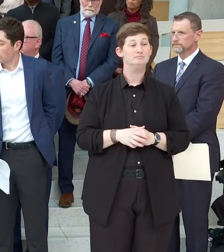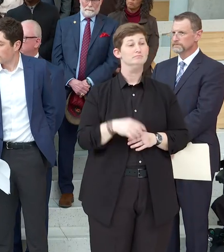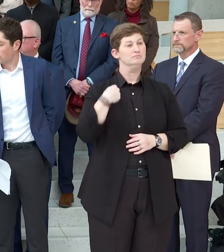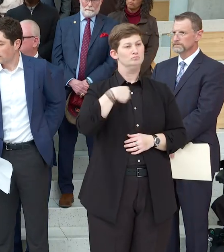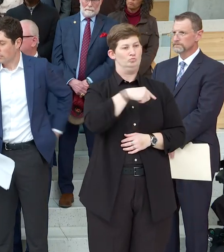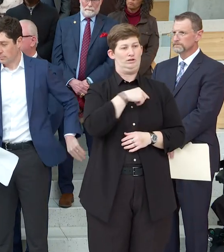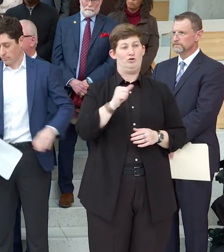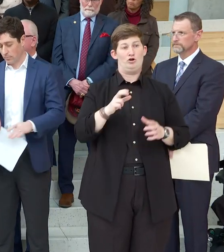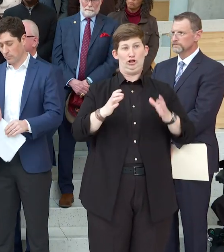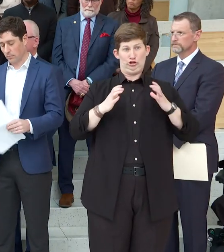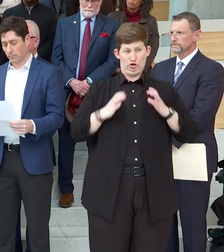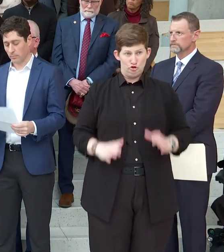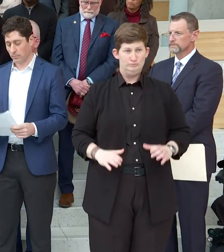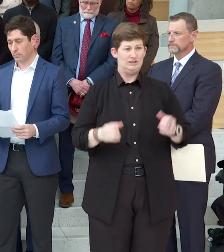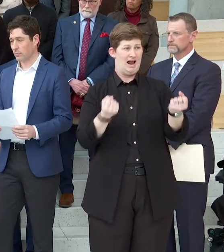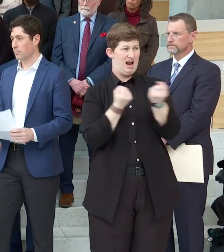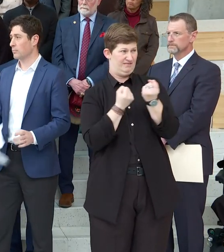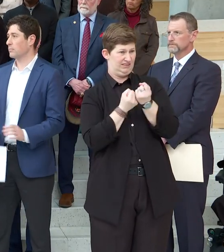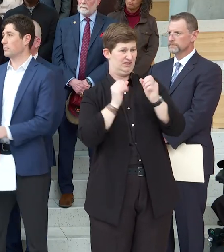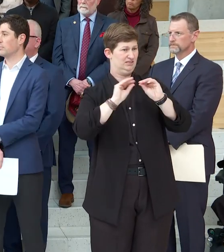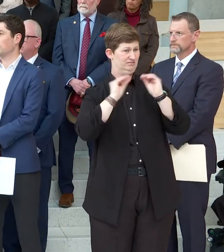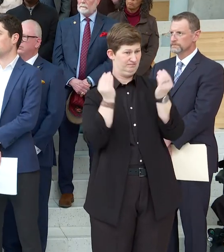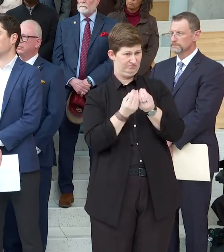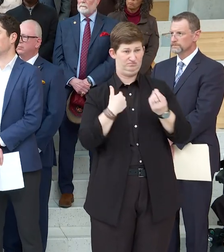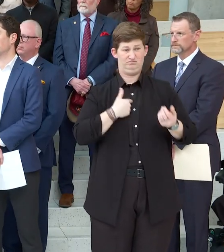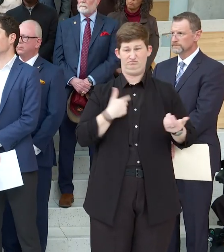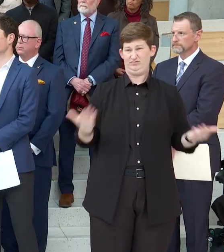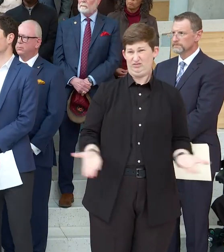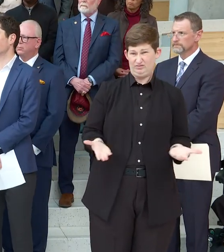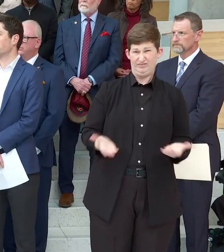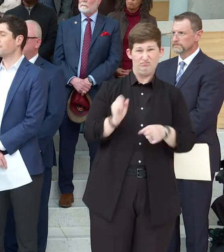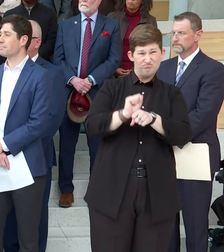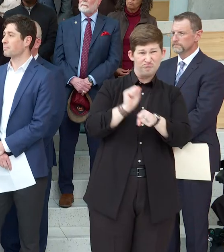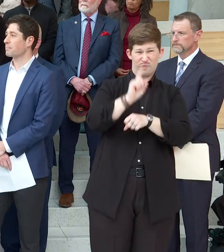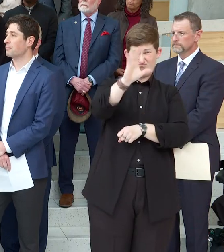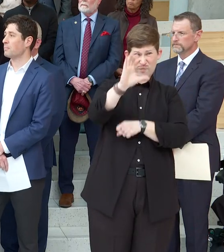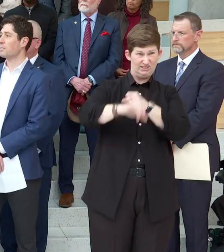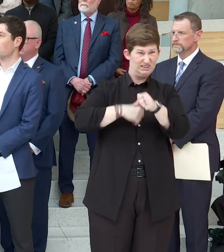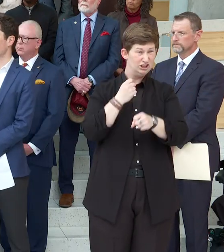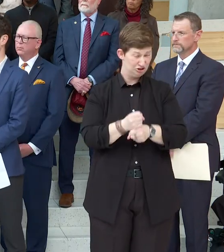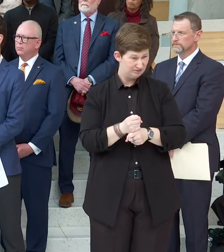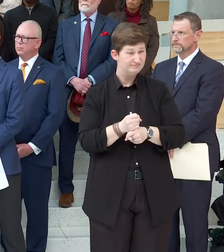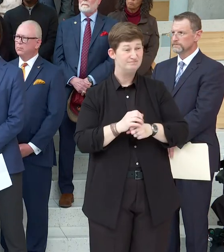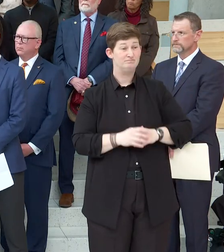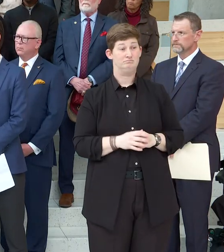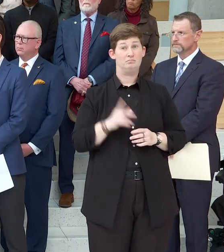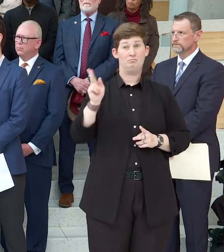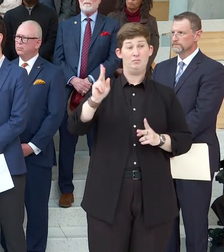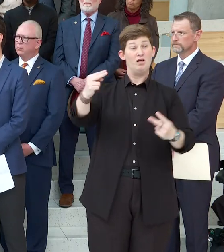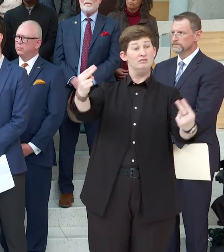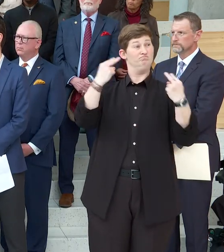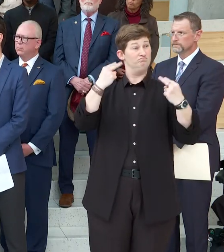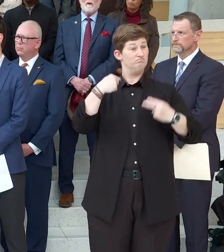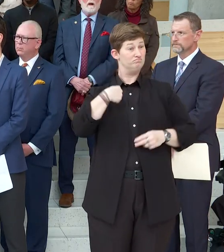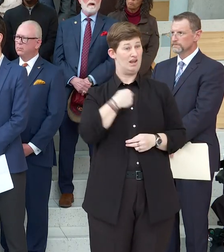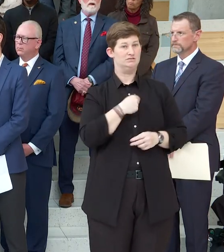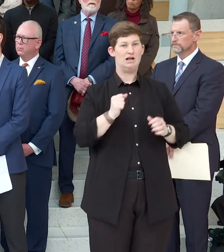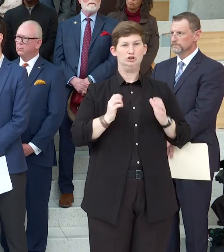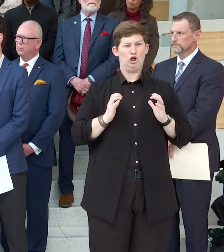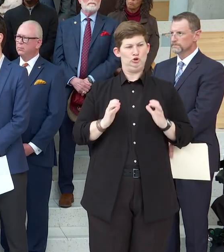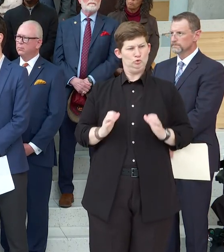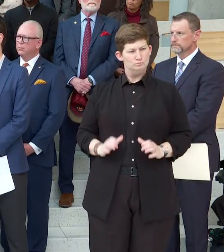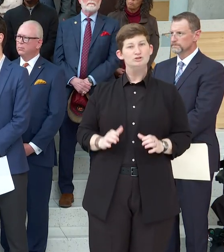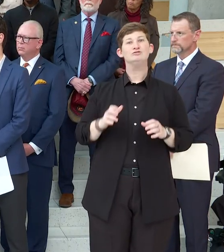that's been working in this state for 100 years. And so often we're seen as the consumers of rideshare or of